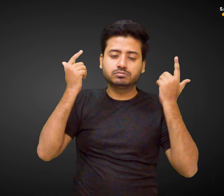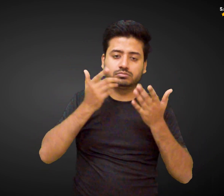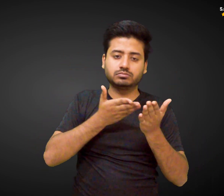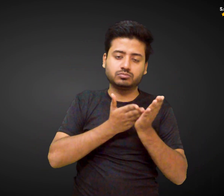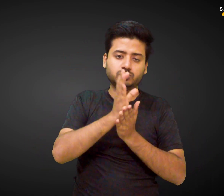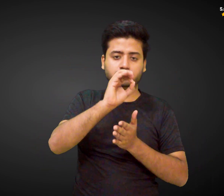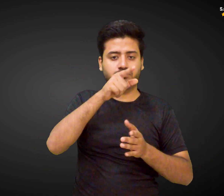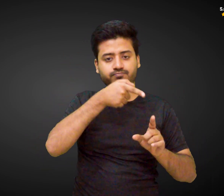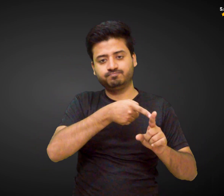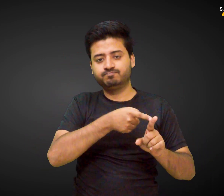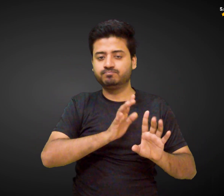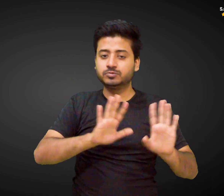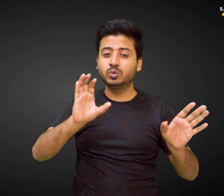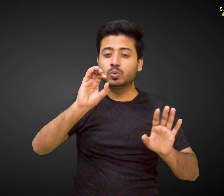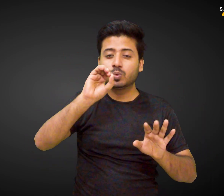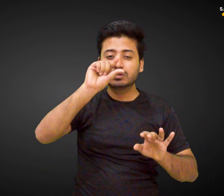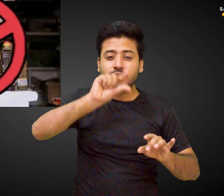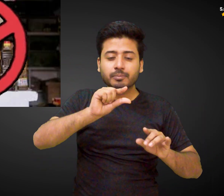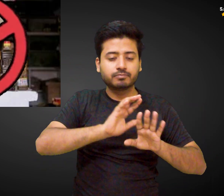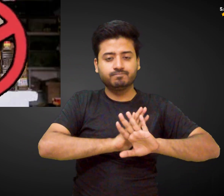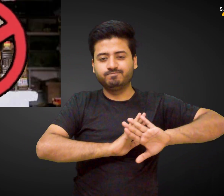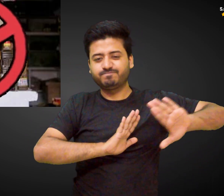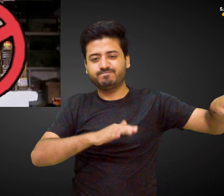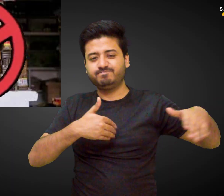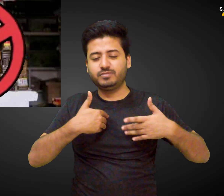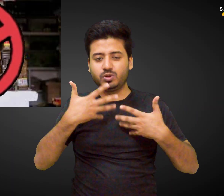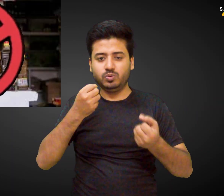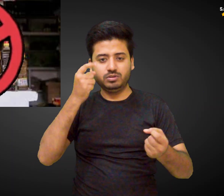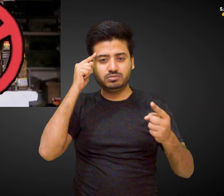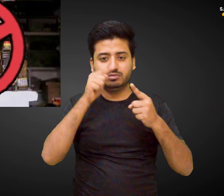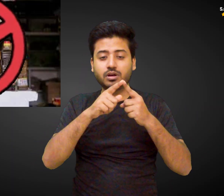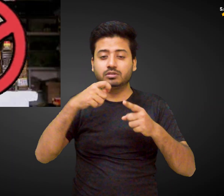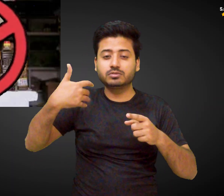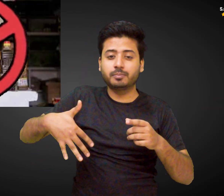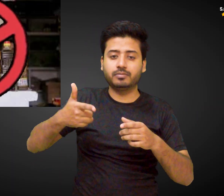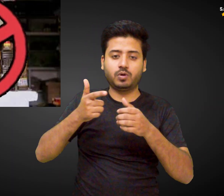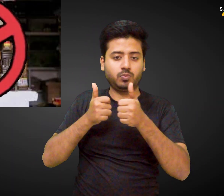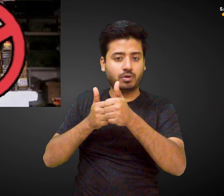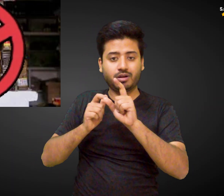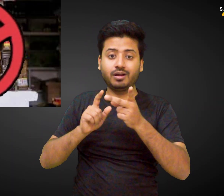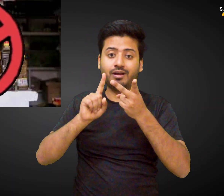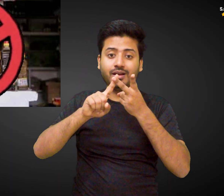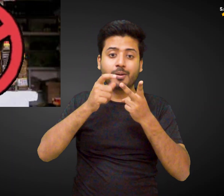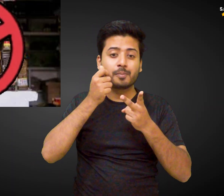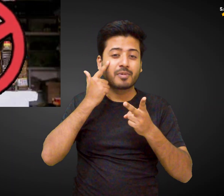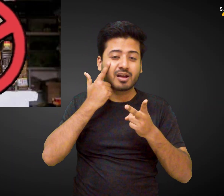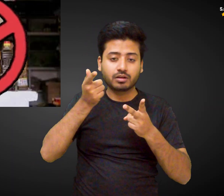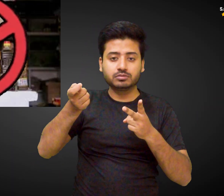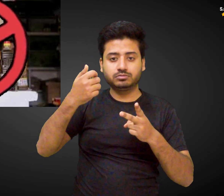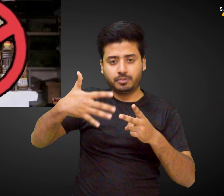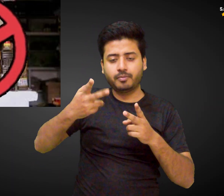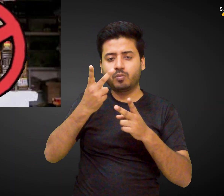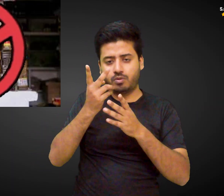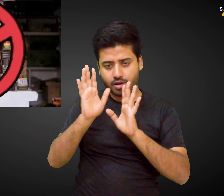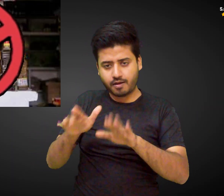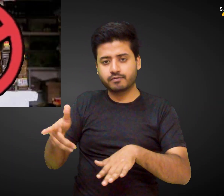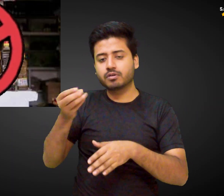of a diet rich in antioxidants and anti-inflammatory compounds leads to smoother, more elastic, and firmer skin. Reduced